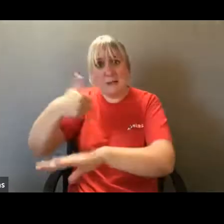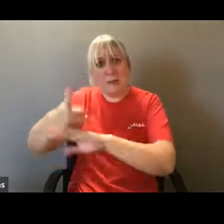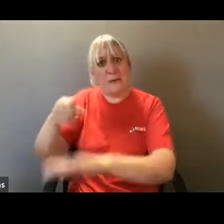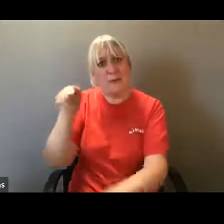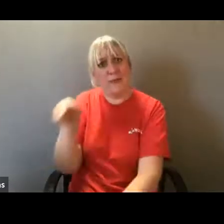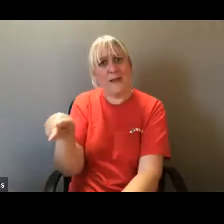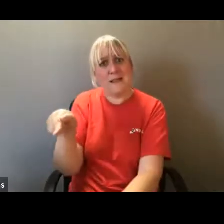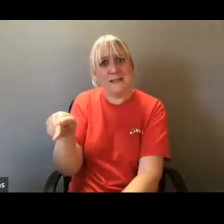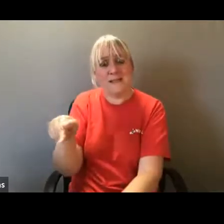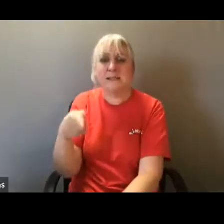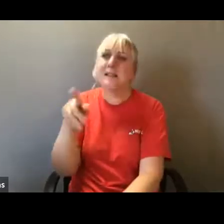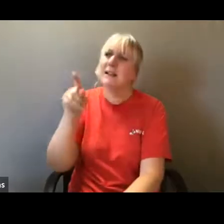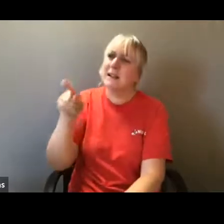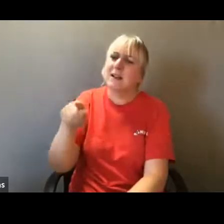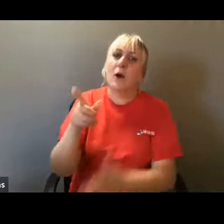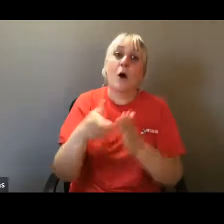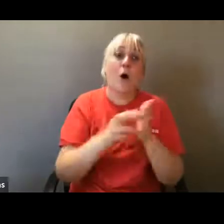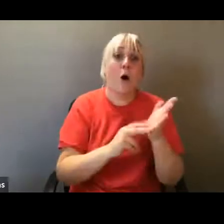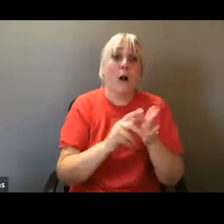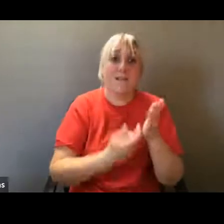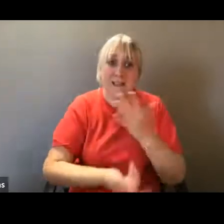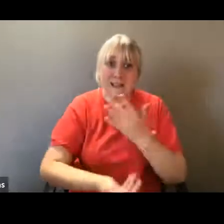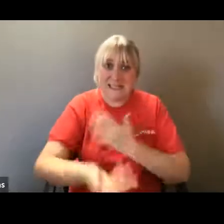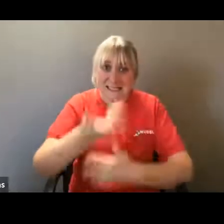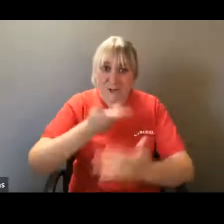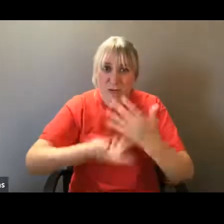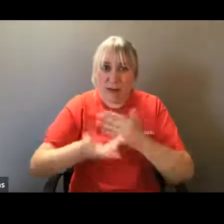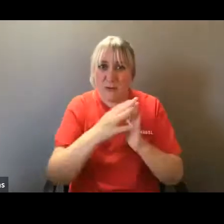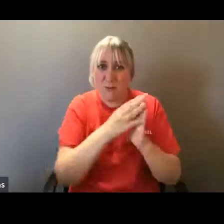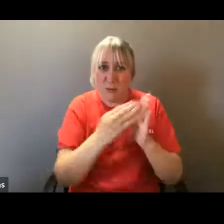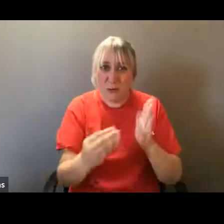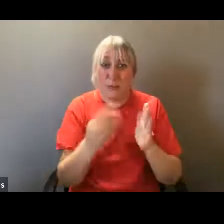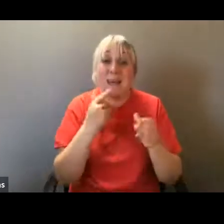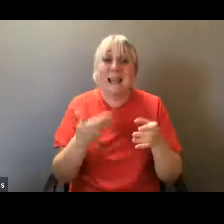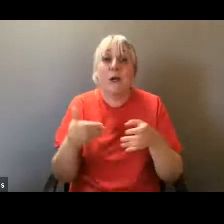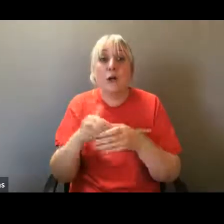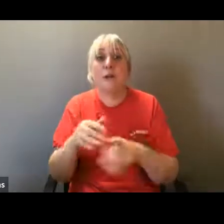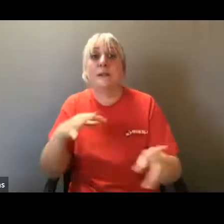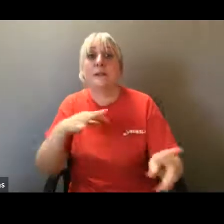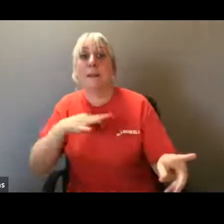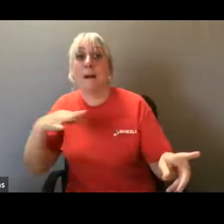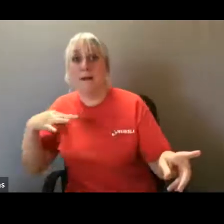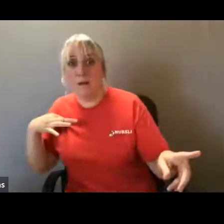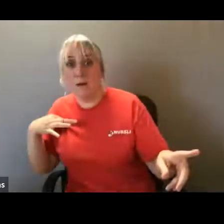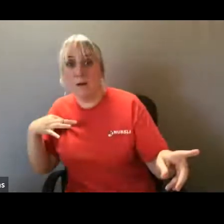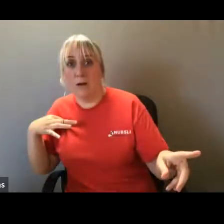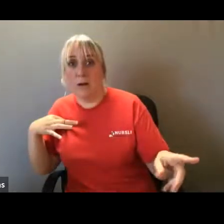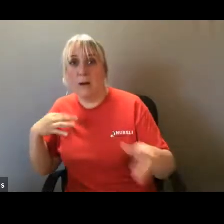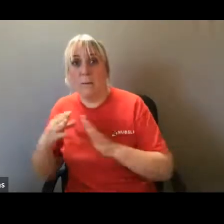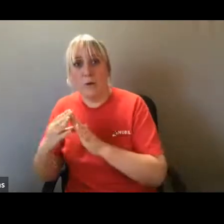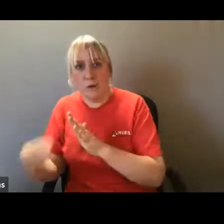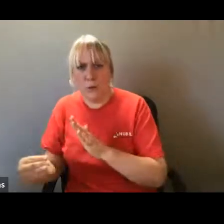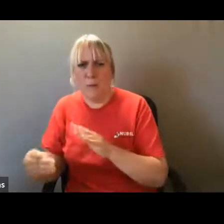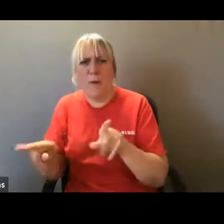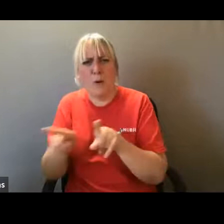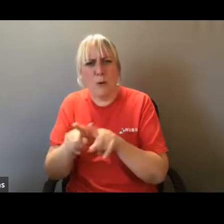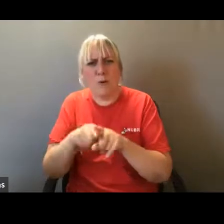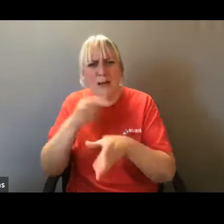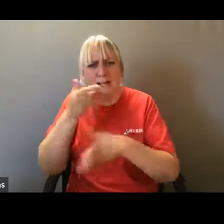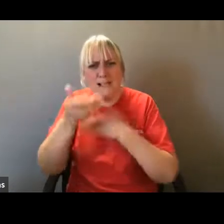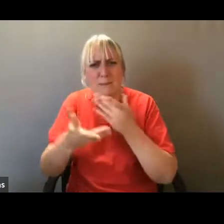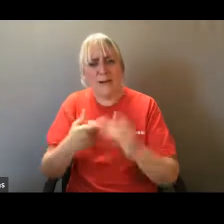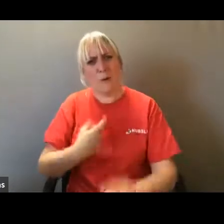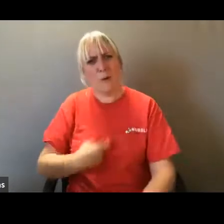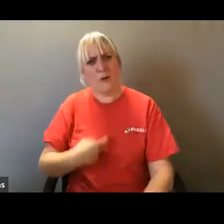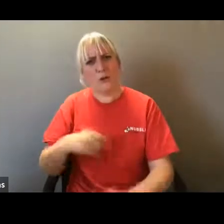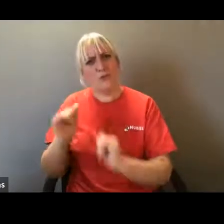with components that include the medicalisation of disability and are underpinned by personal tragedy theory. In the